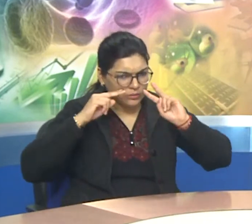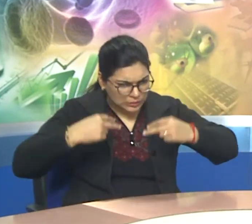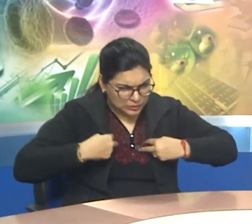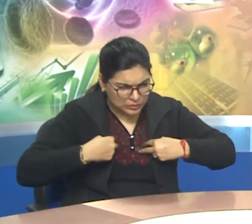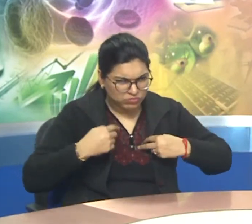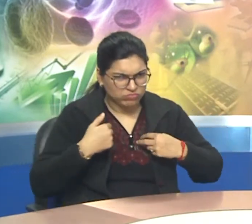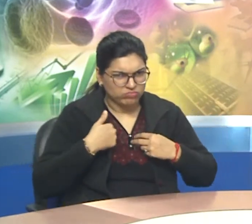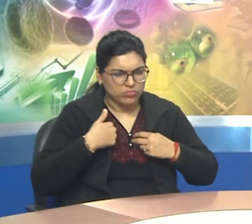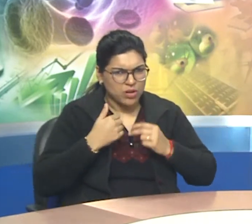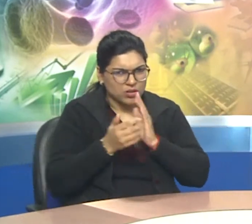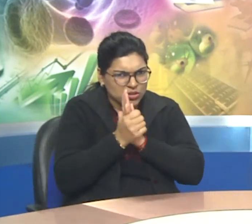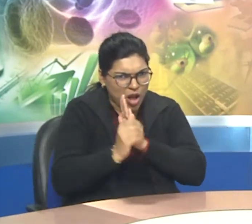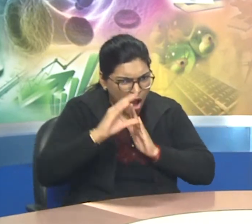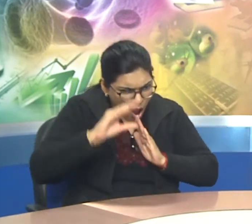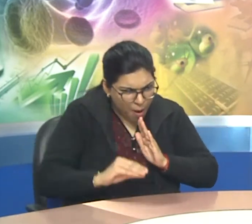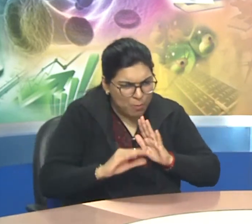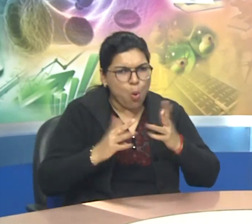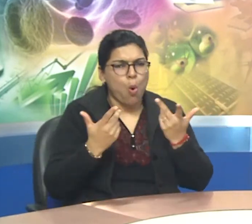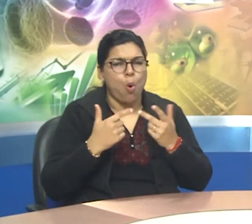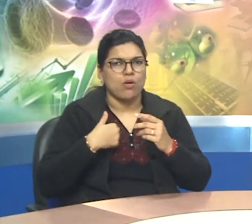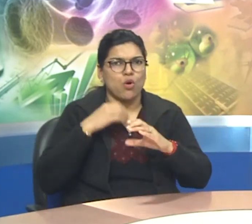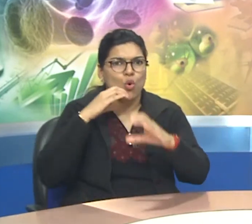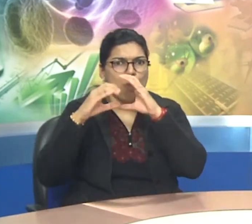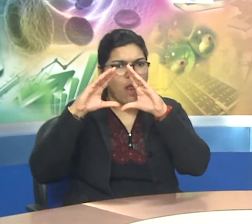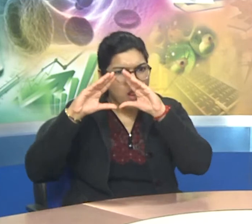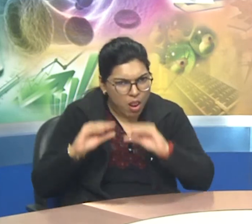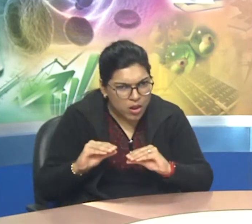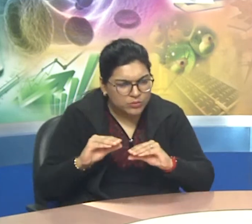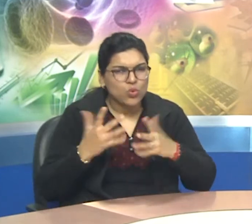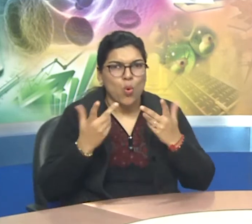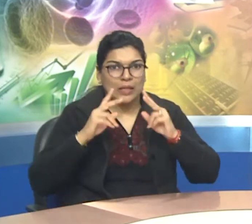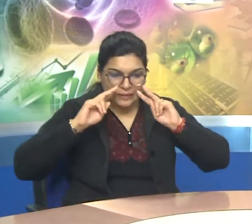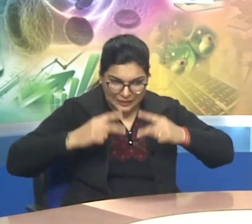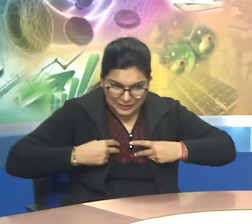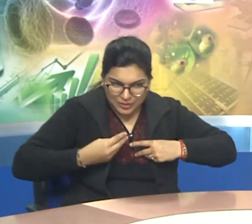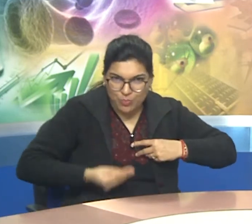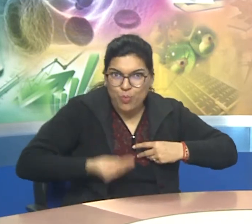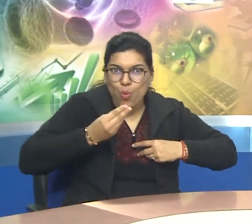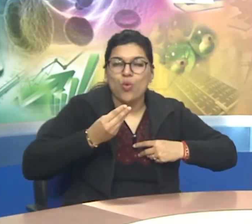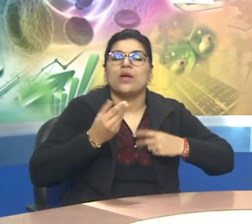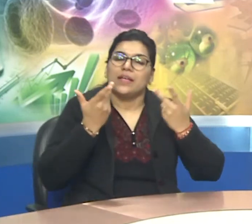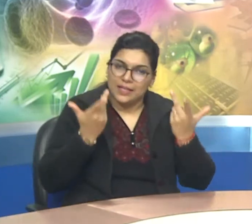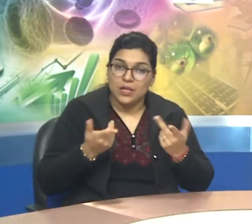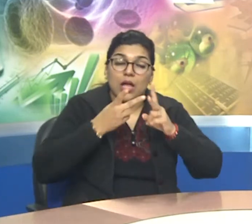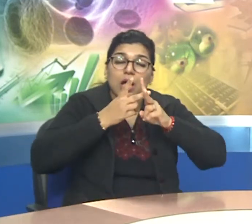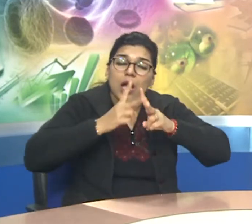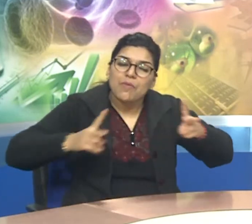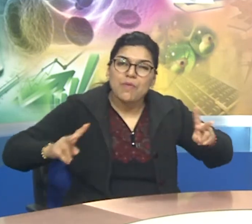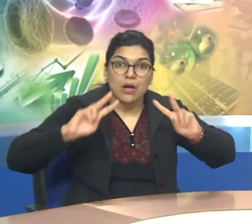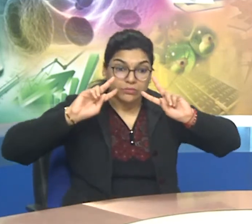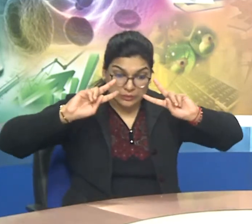analyze about our own behavior, our own upgradation, we self